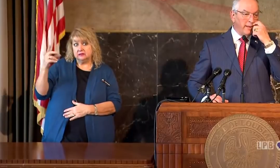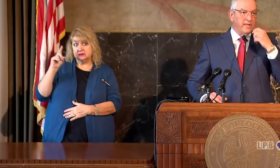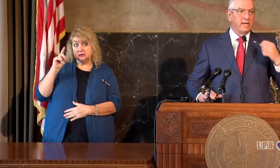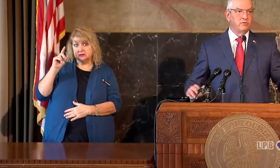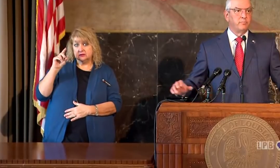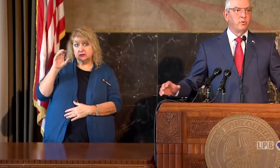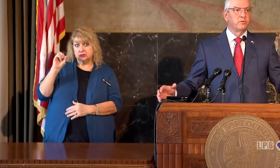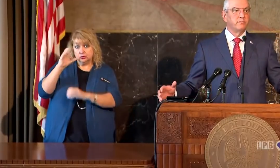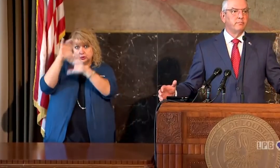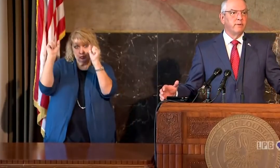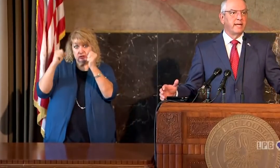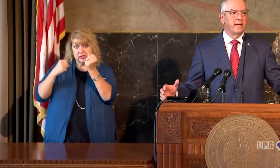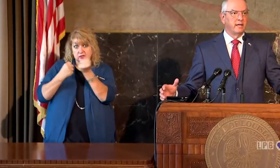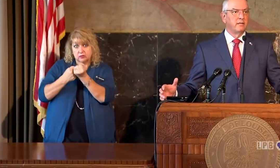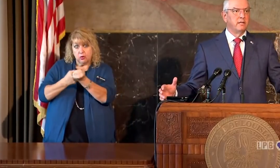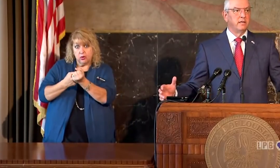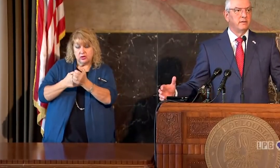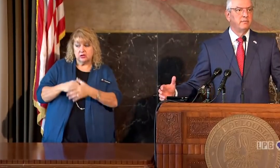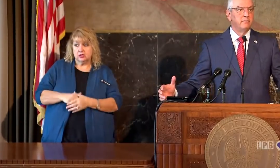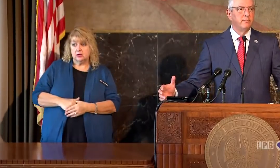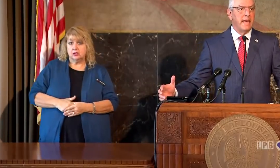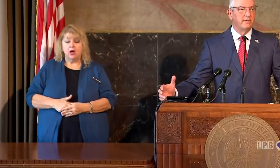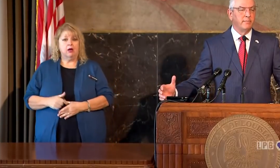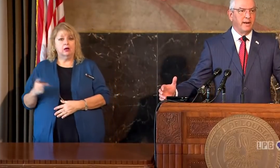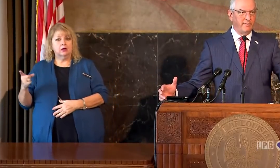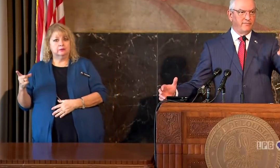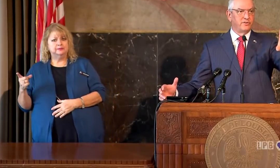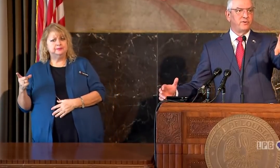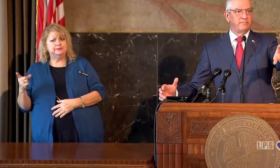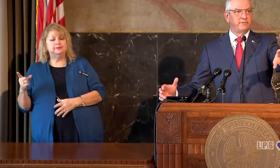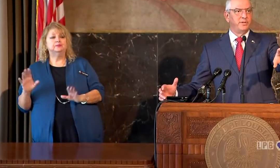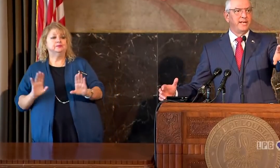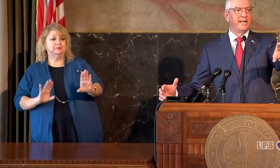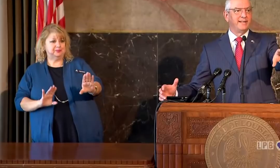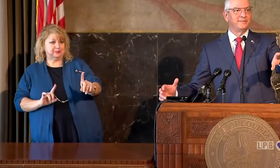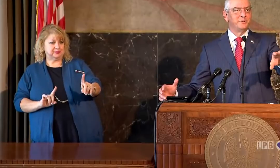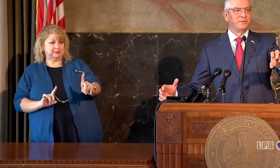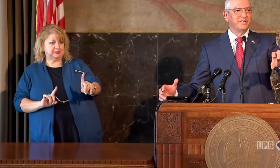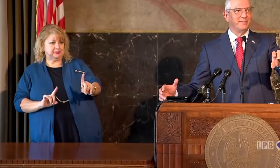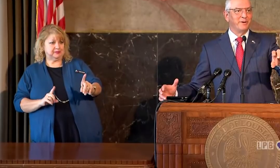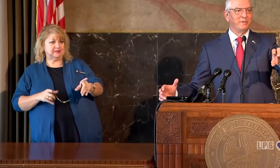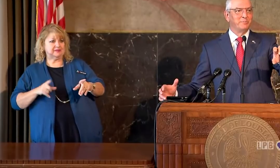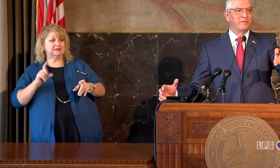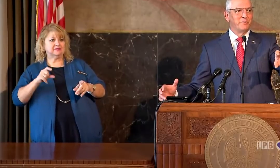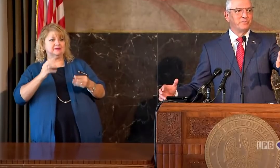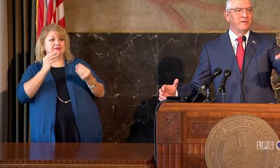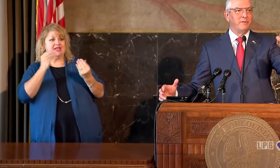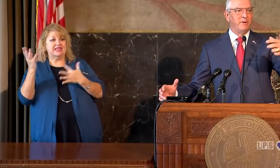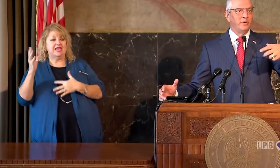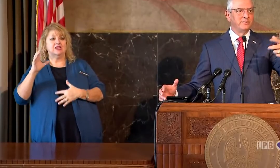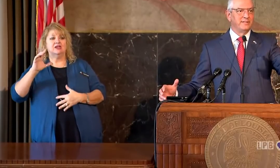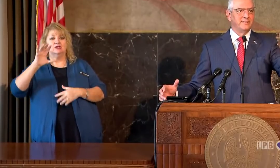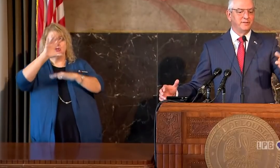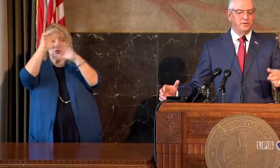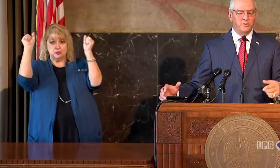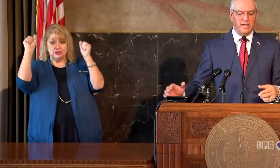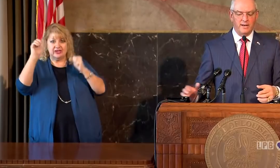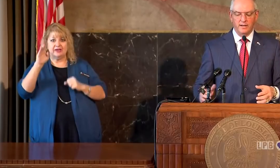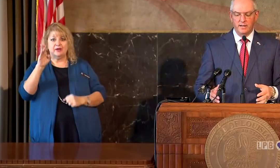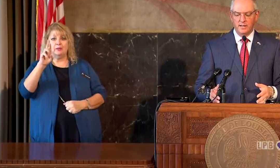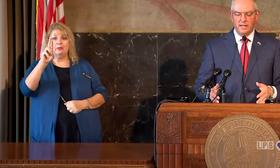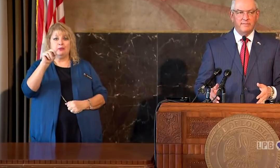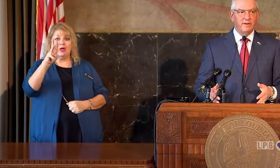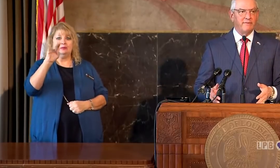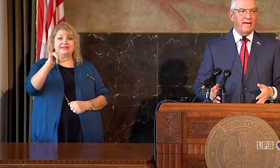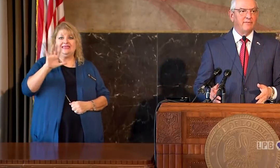that? Oh, I think he supports making the I mean, first of all, you need to let Superintendent Brumley speak for himself. I'm always hesitant to do